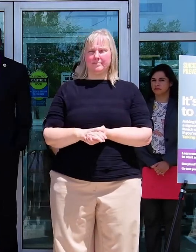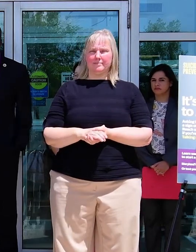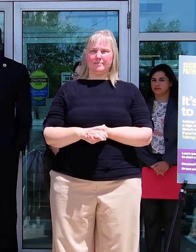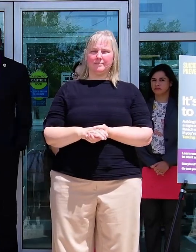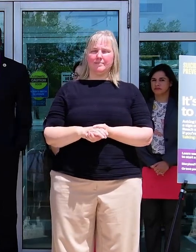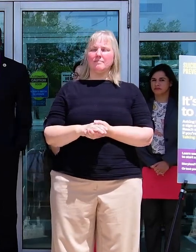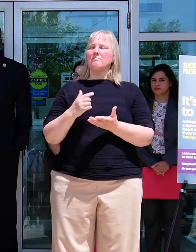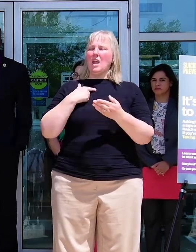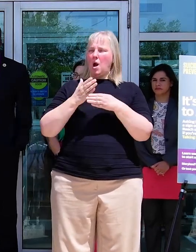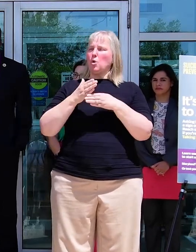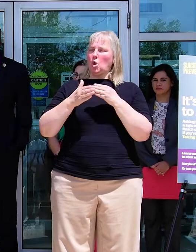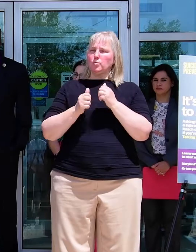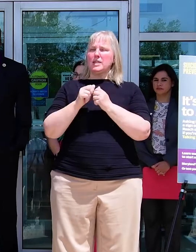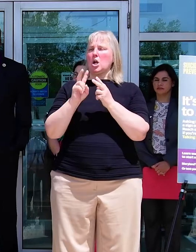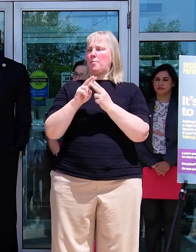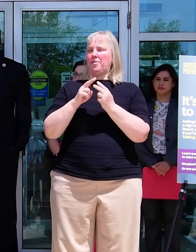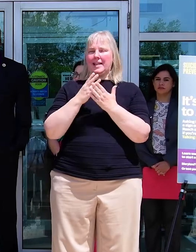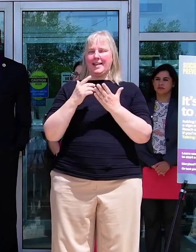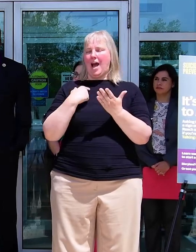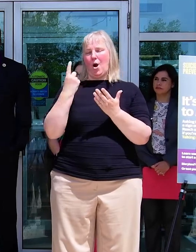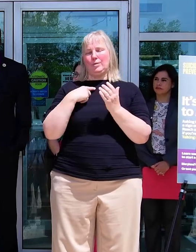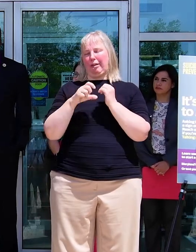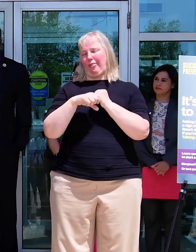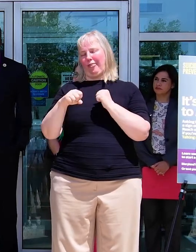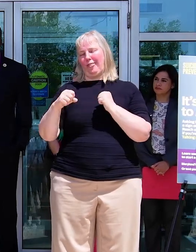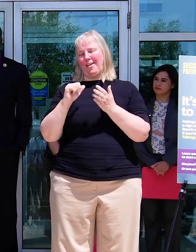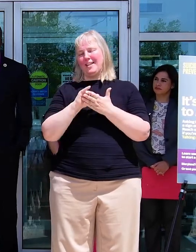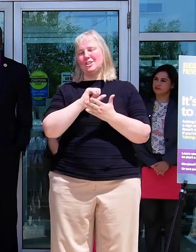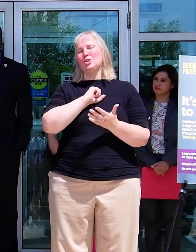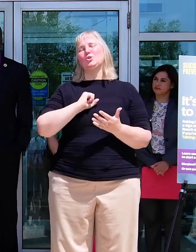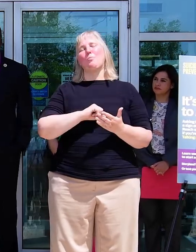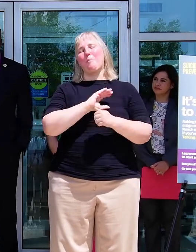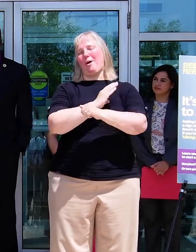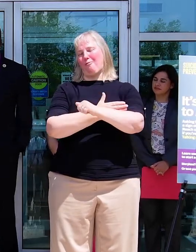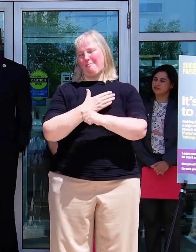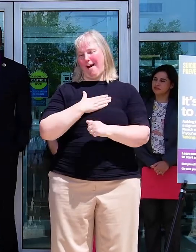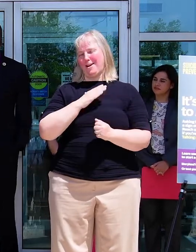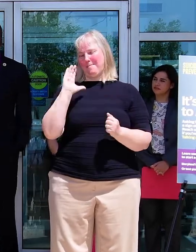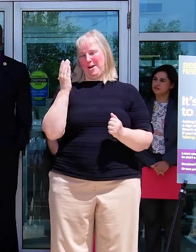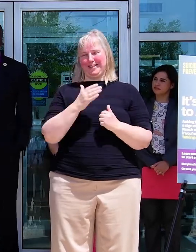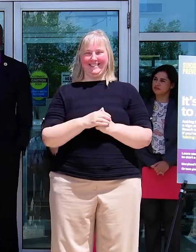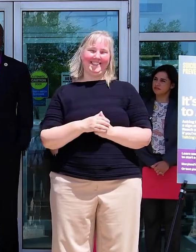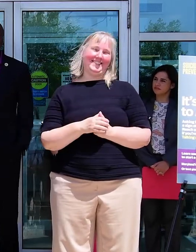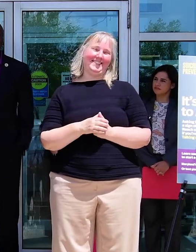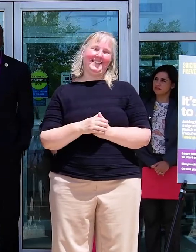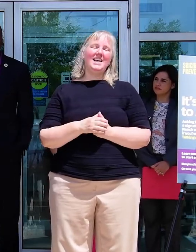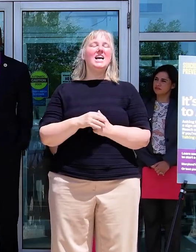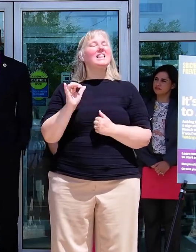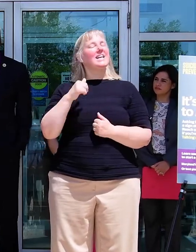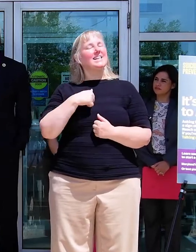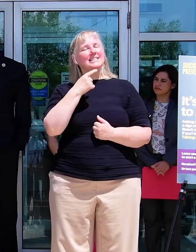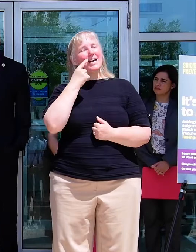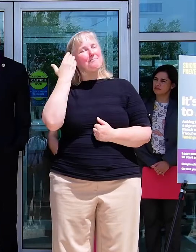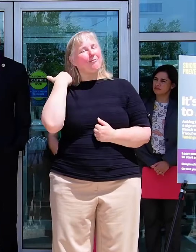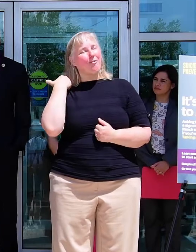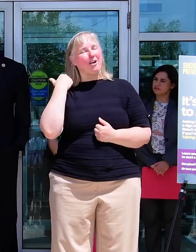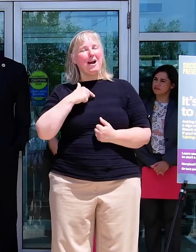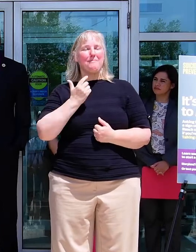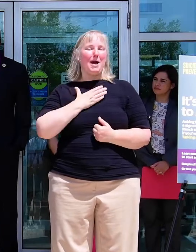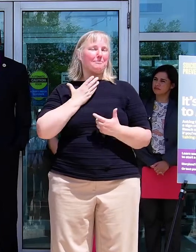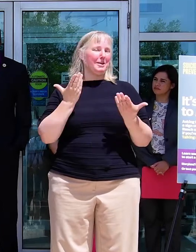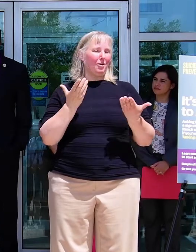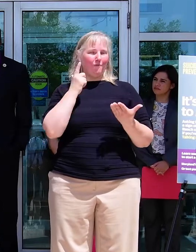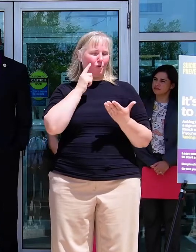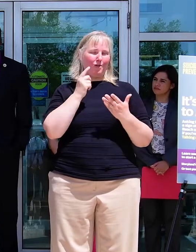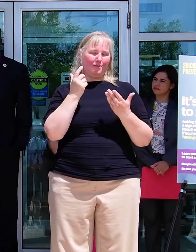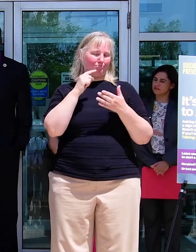I'll close with a couple things. I always run long. It's a superpower of mine, apparently. Like I said earlier, I'm happy to be here for a bunch